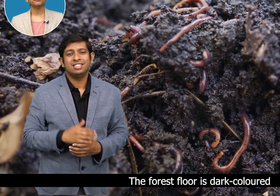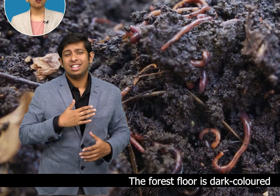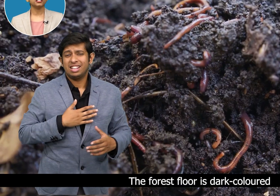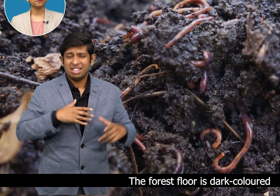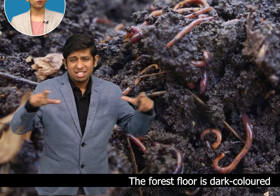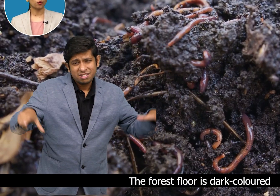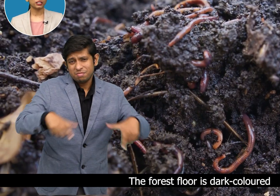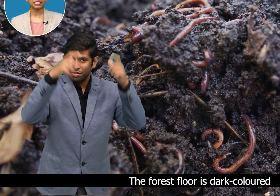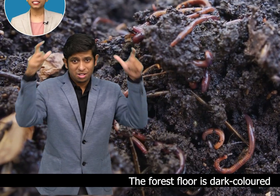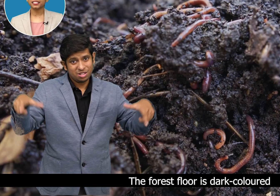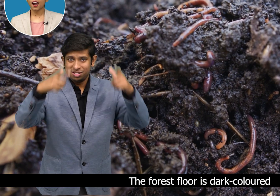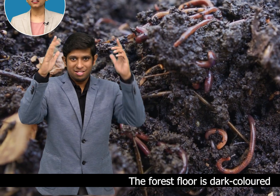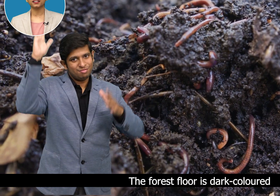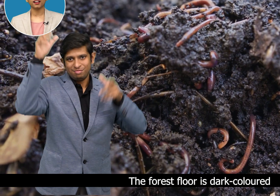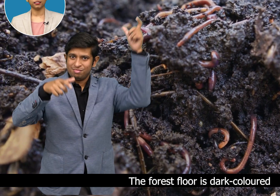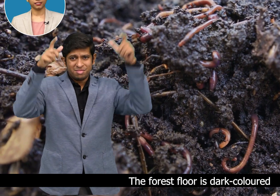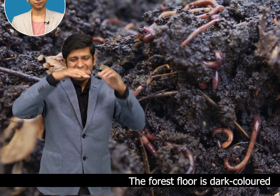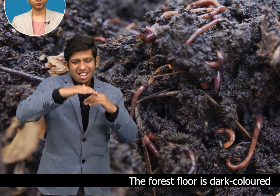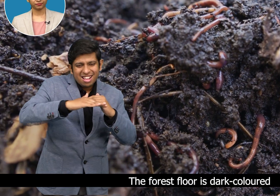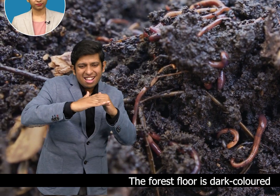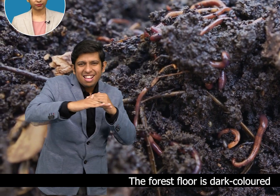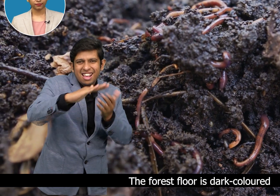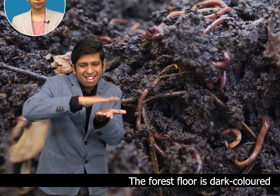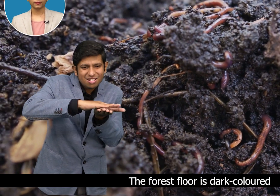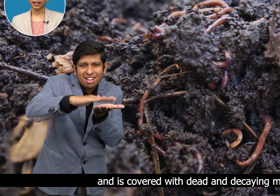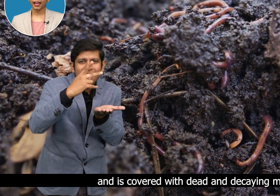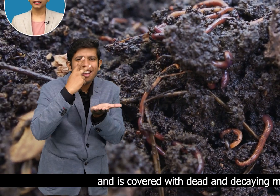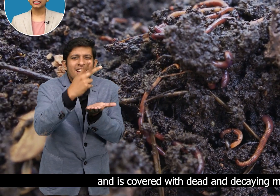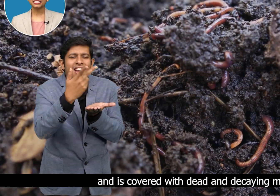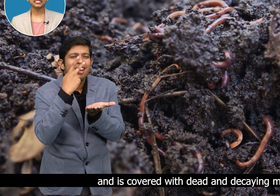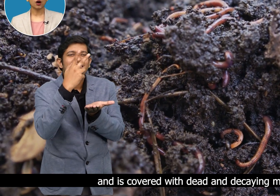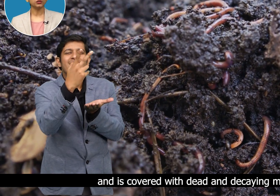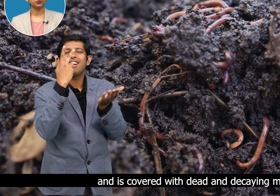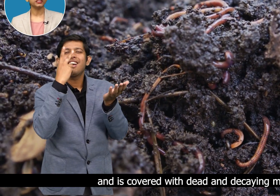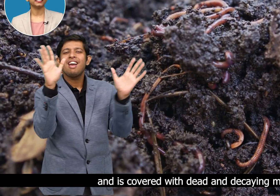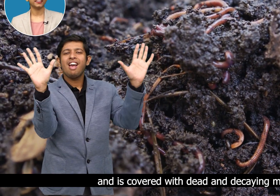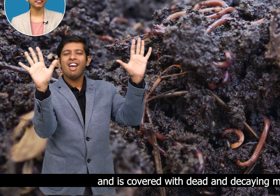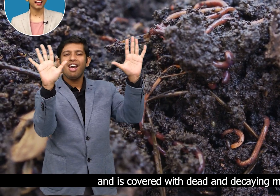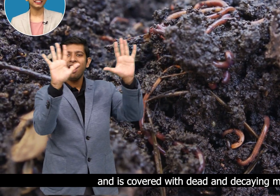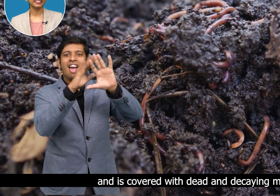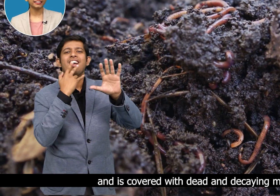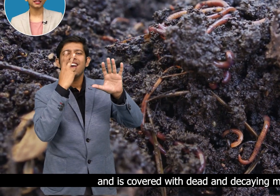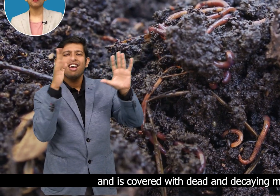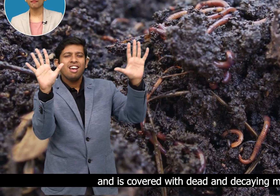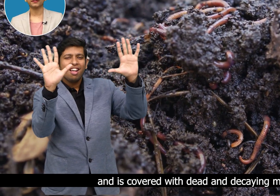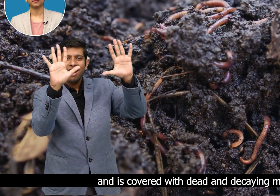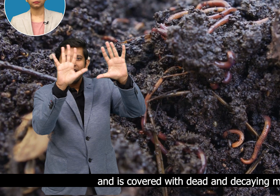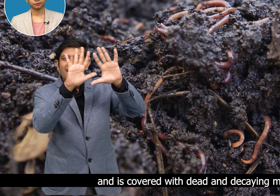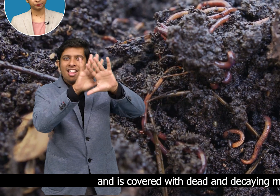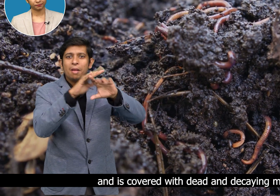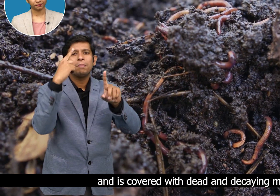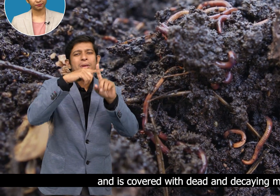The forest floor is dark colored and is covered with dead and decaying